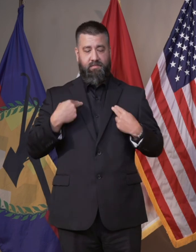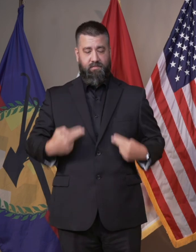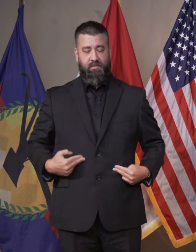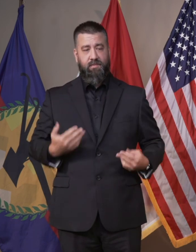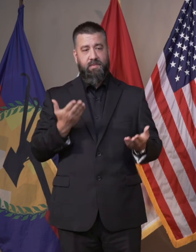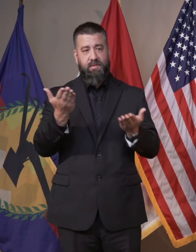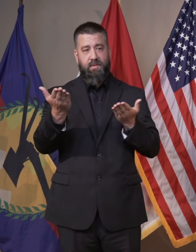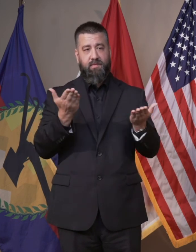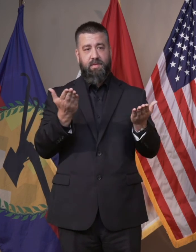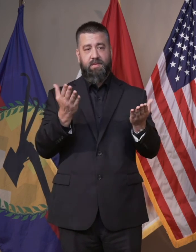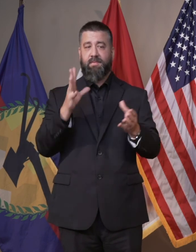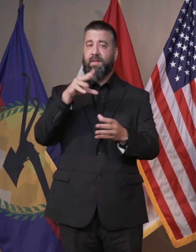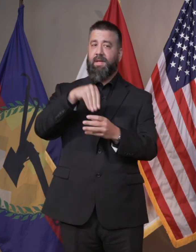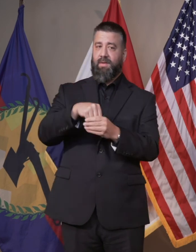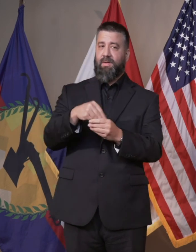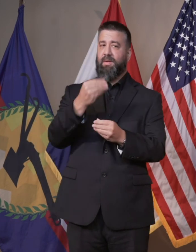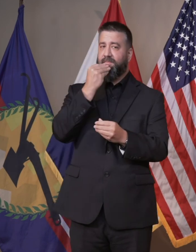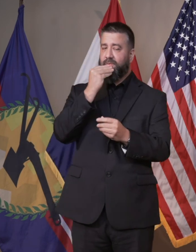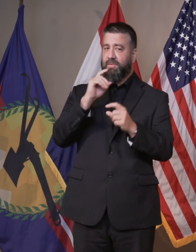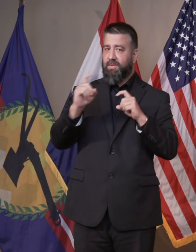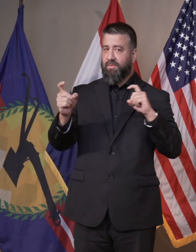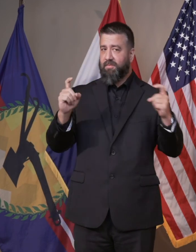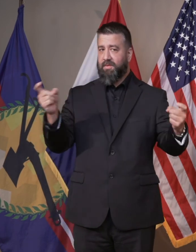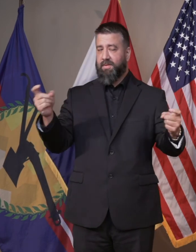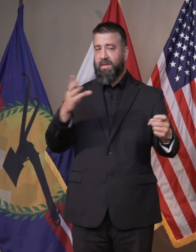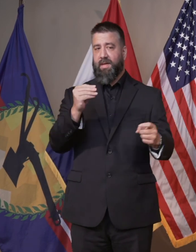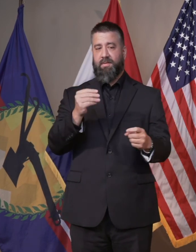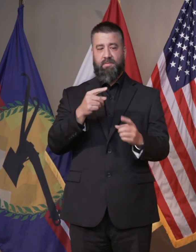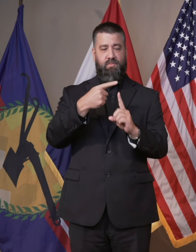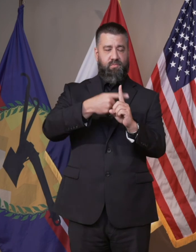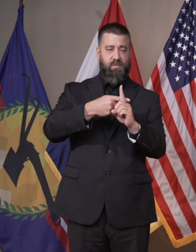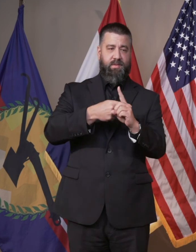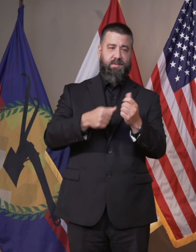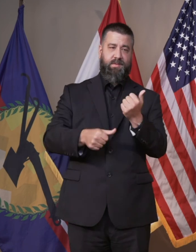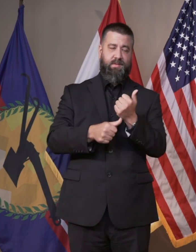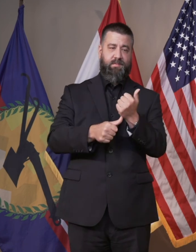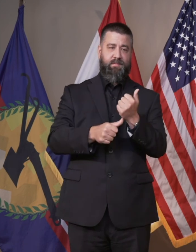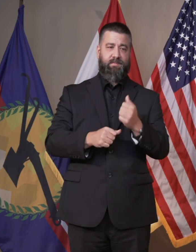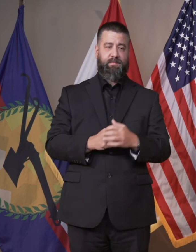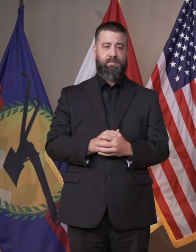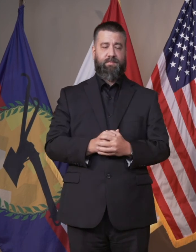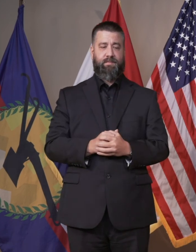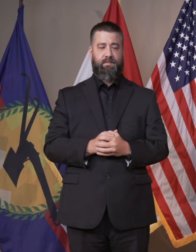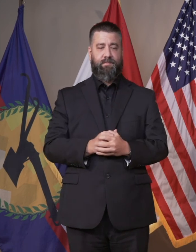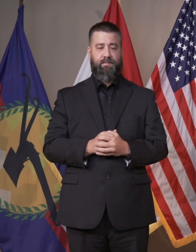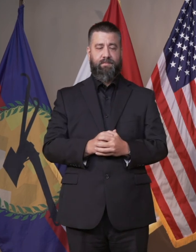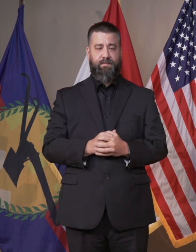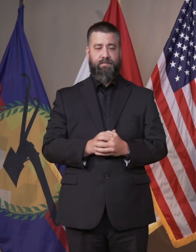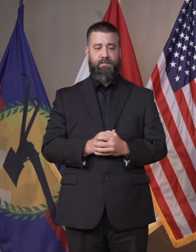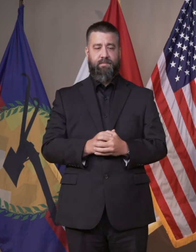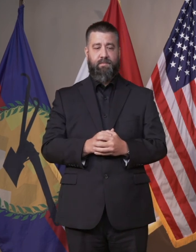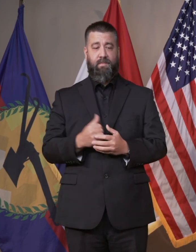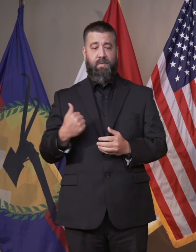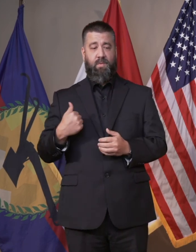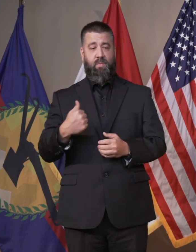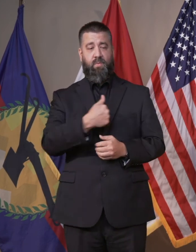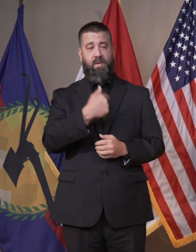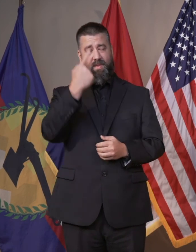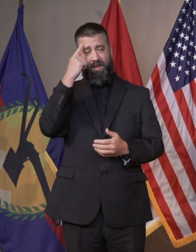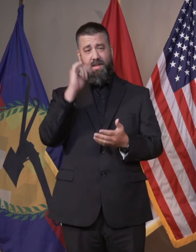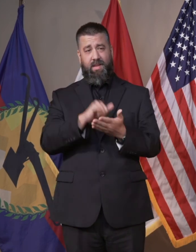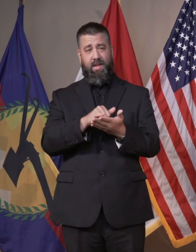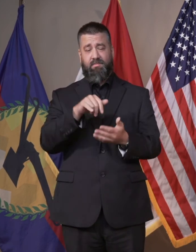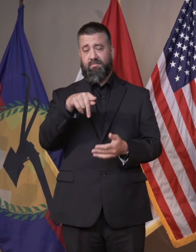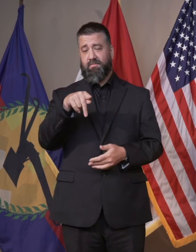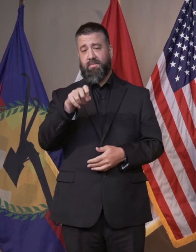distribution and rental assistance programs that we previously mentioned. And we believe this per capita plus program